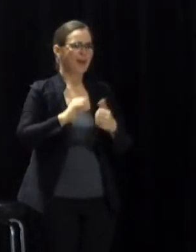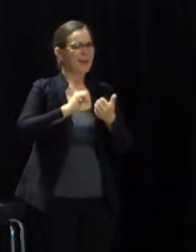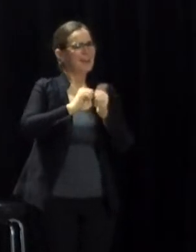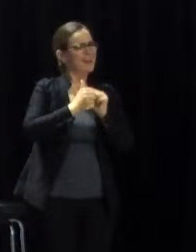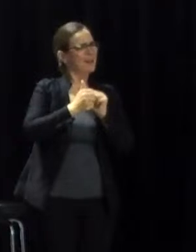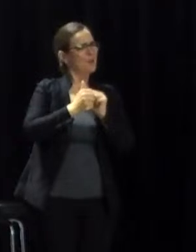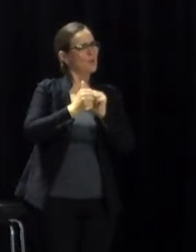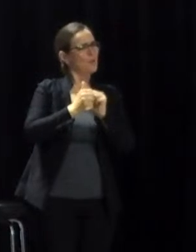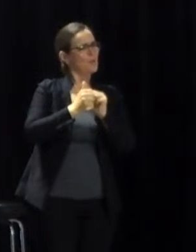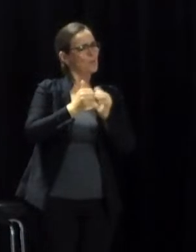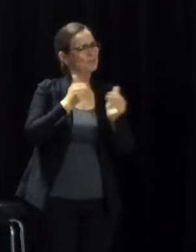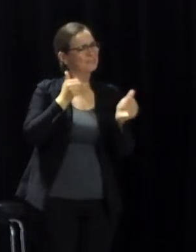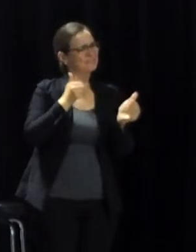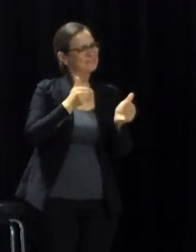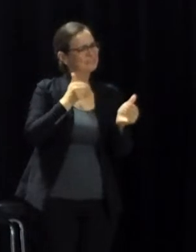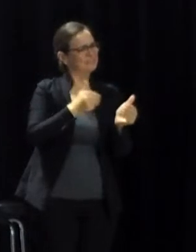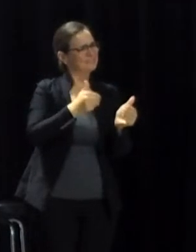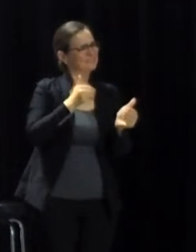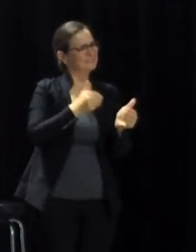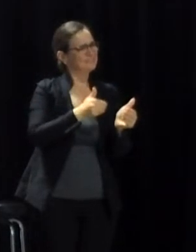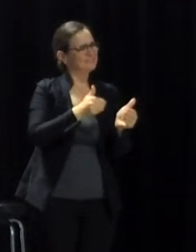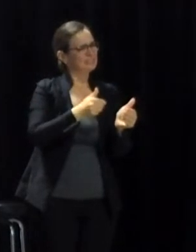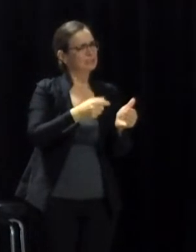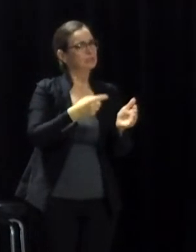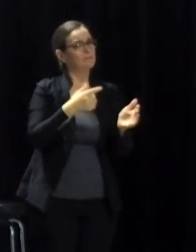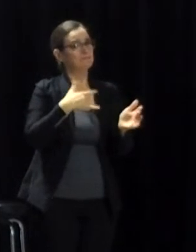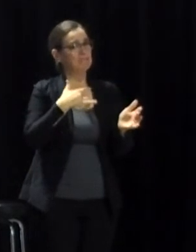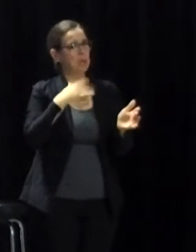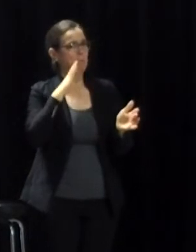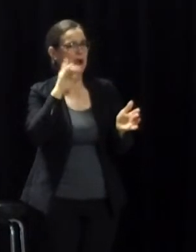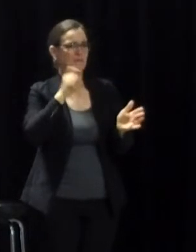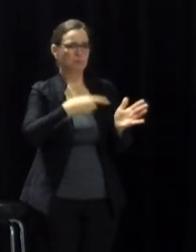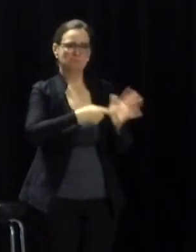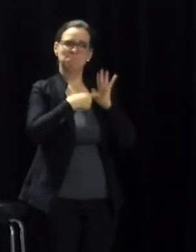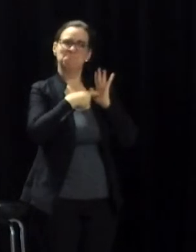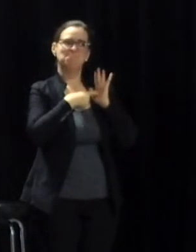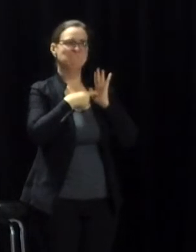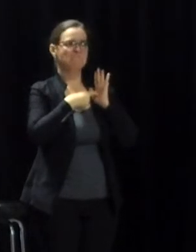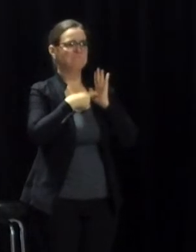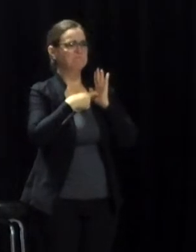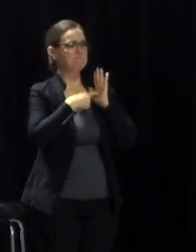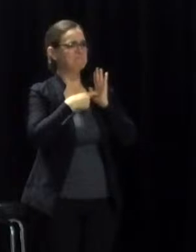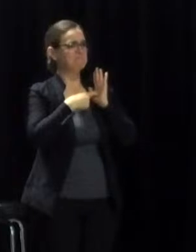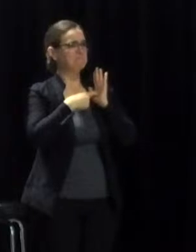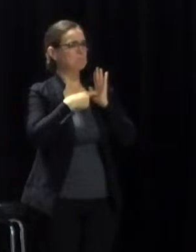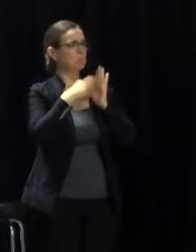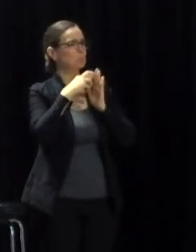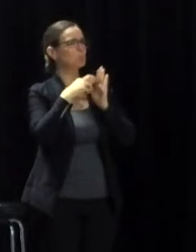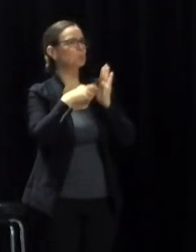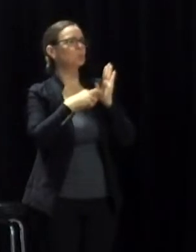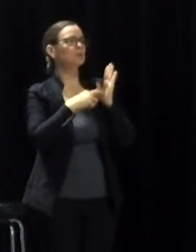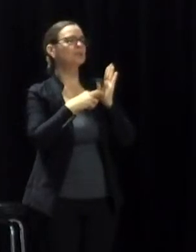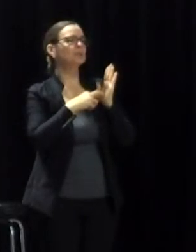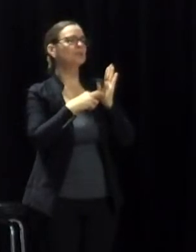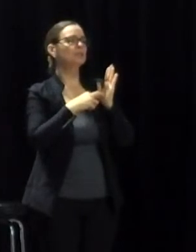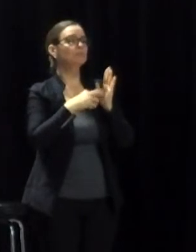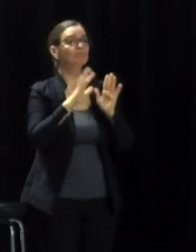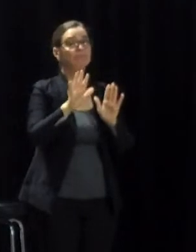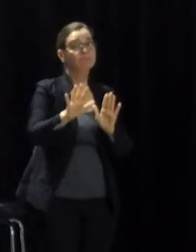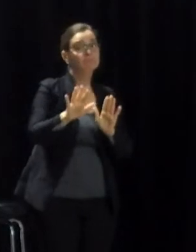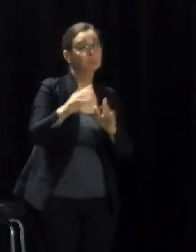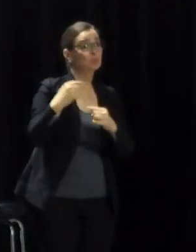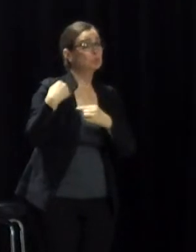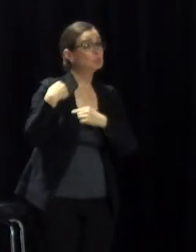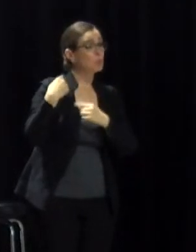restrictions on nursing home access or restaurant openings or bars? Yeah, so I think the